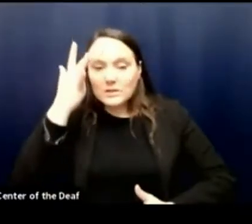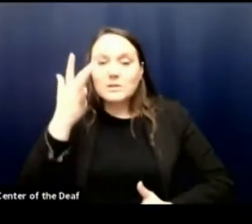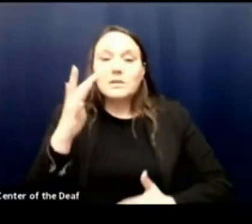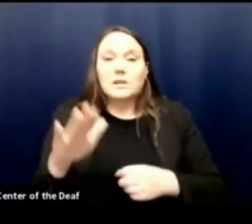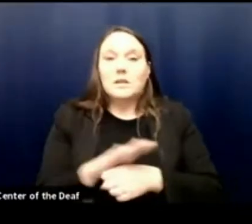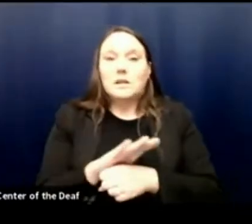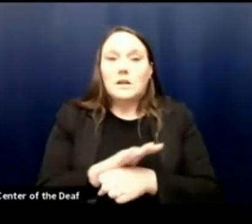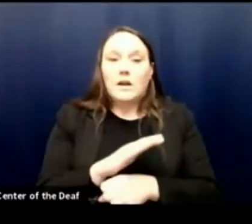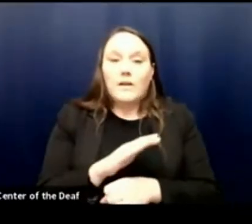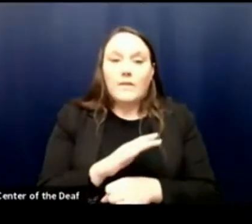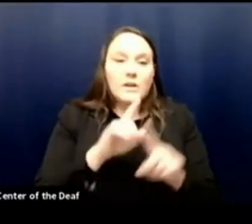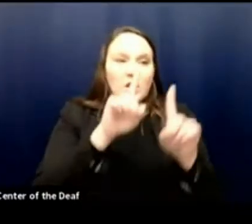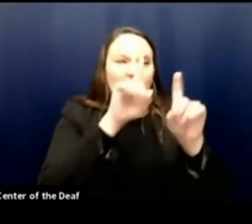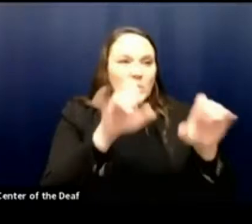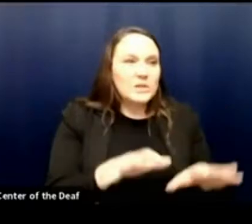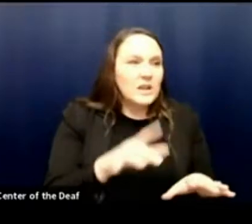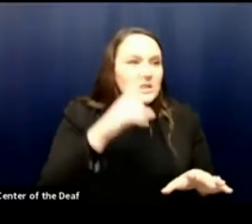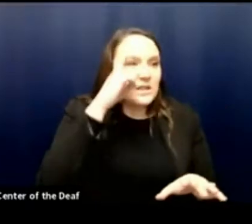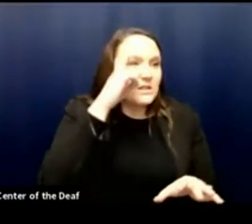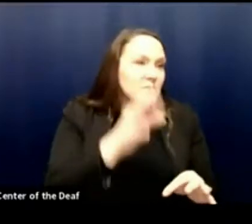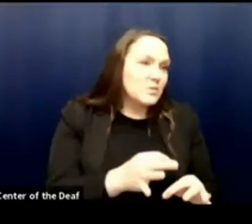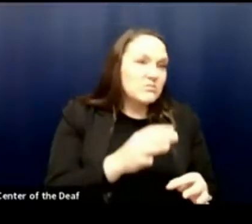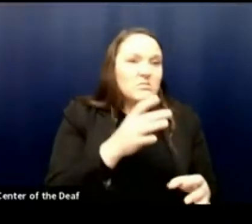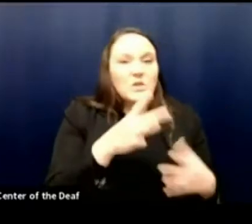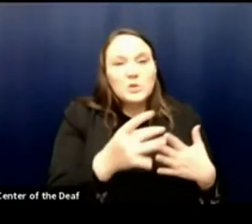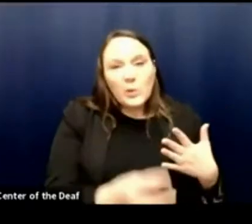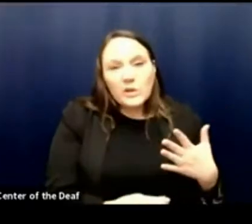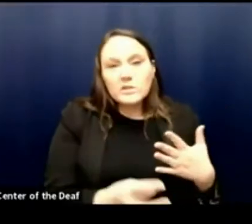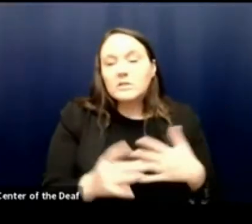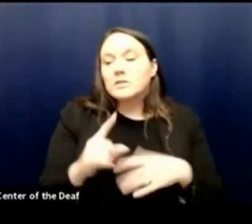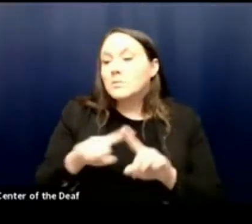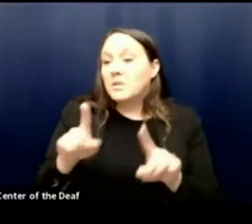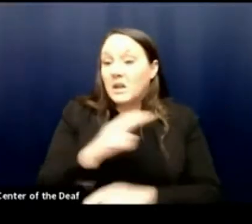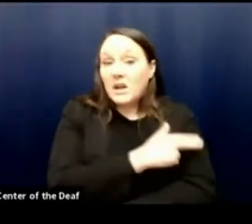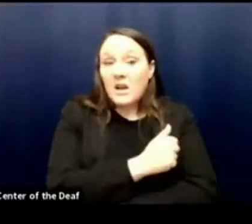getting tested is kind of a choice. Going to the hospital is not really a choice. People go.